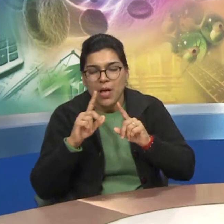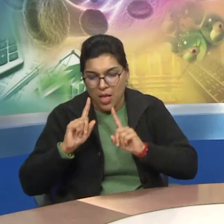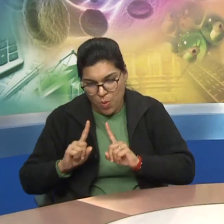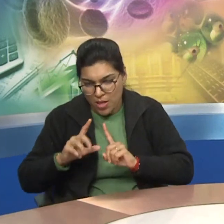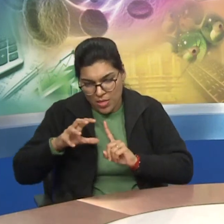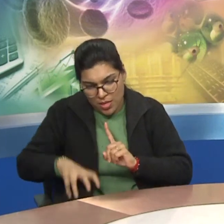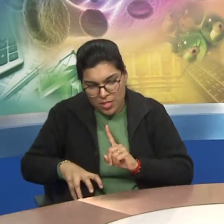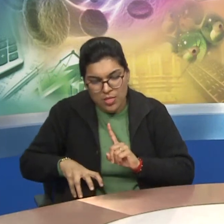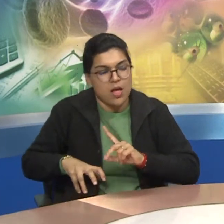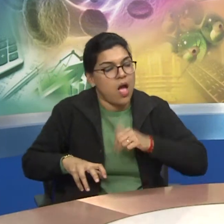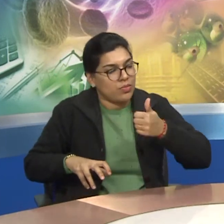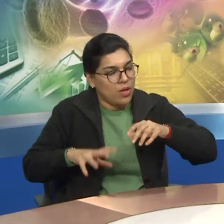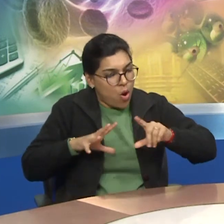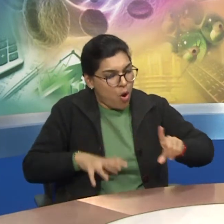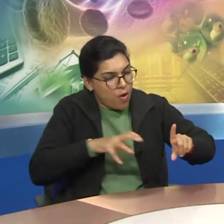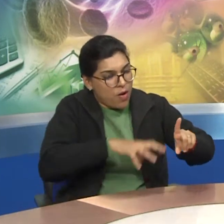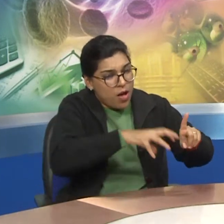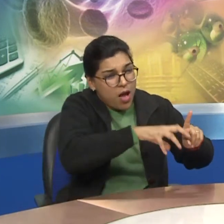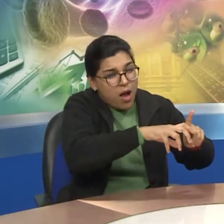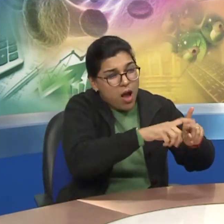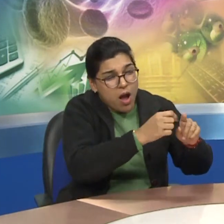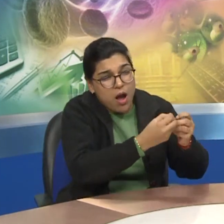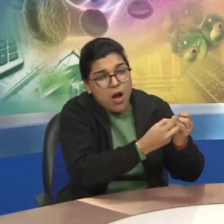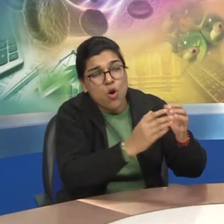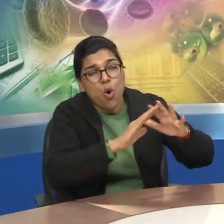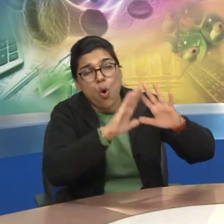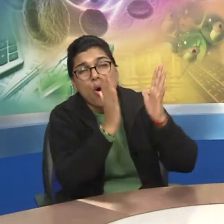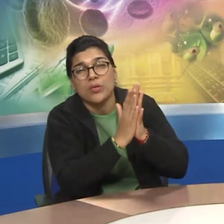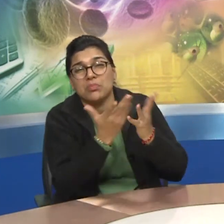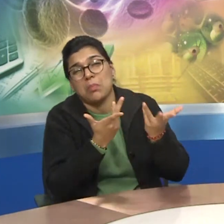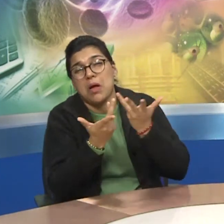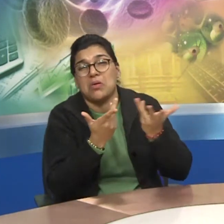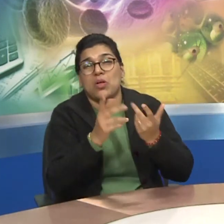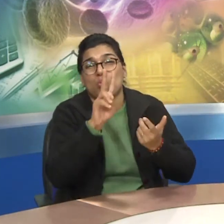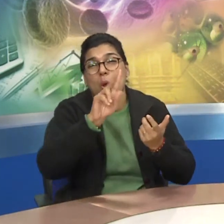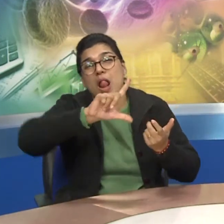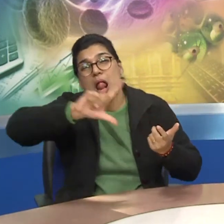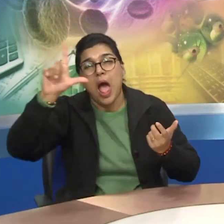Just by turning off the lights for 1 hour at different places,